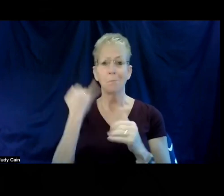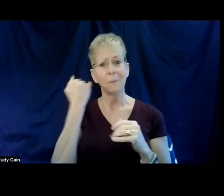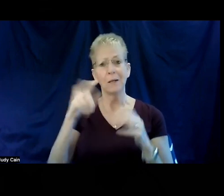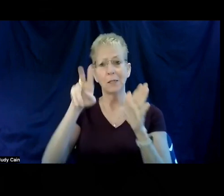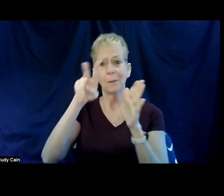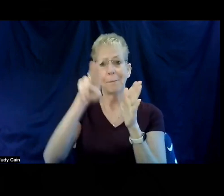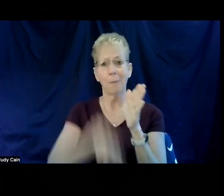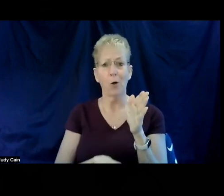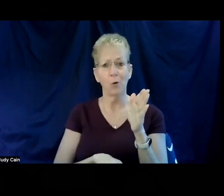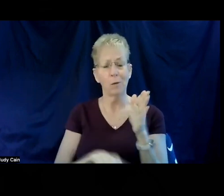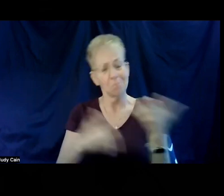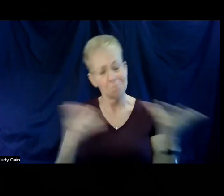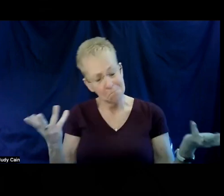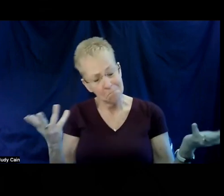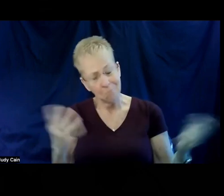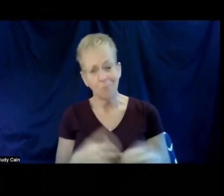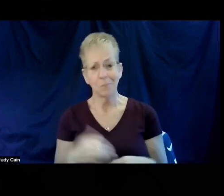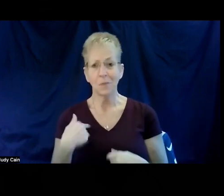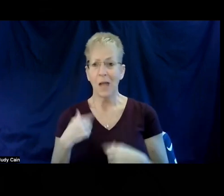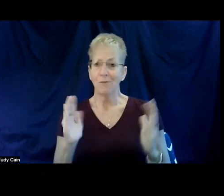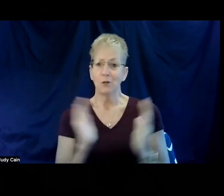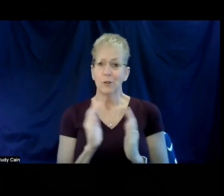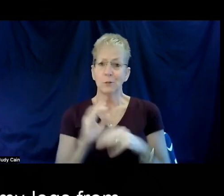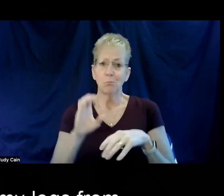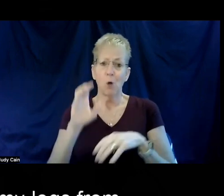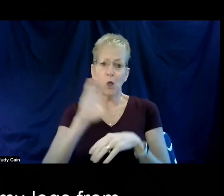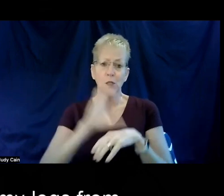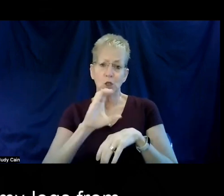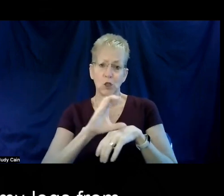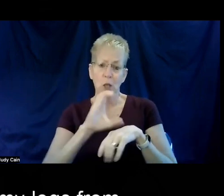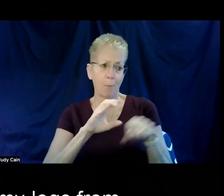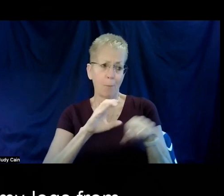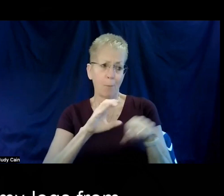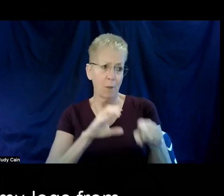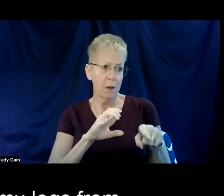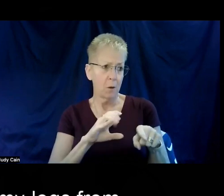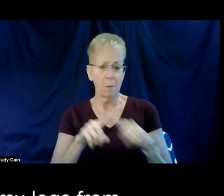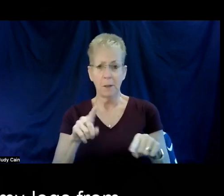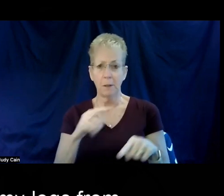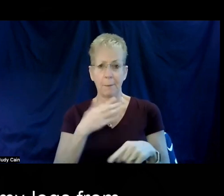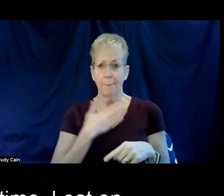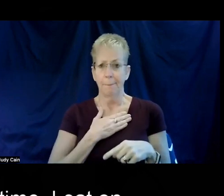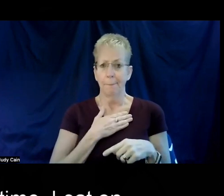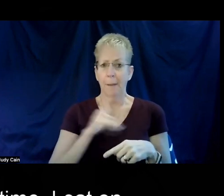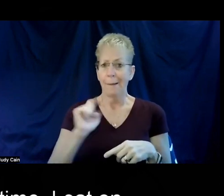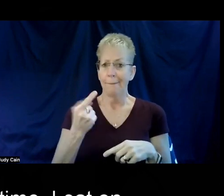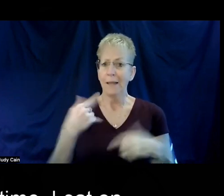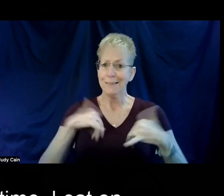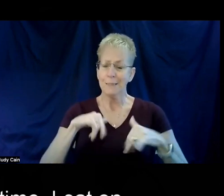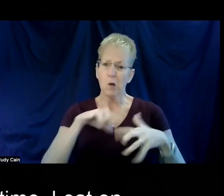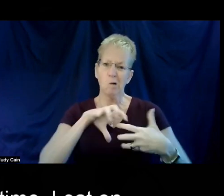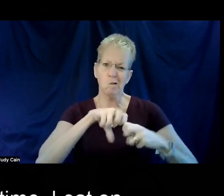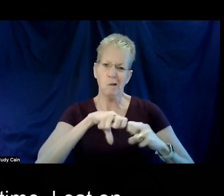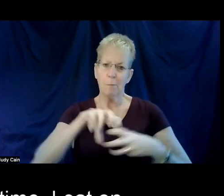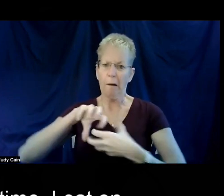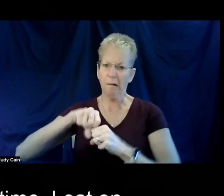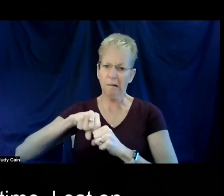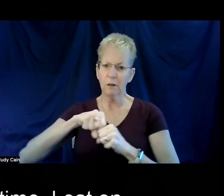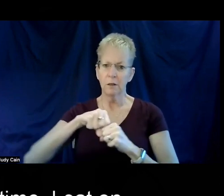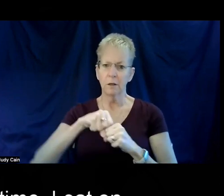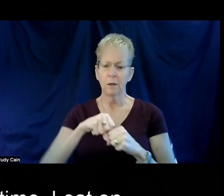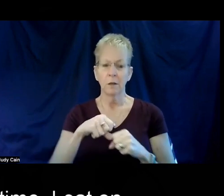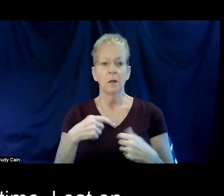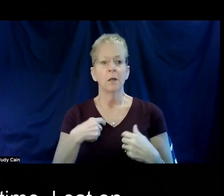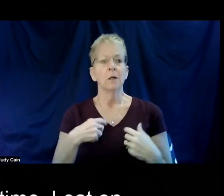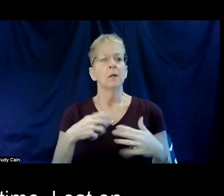I had a small cemetery chapel to lean against, but that didn't stop my legs from cramping up, and not for the first time. I sat on